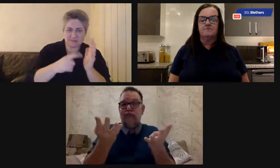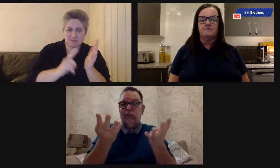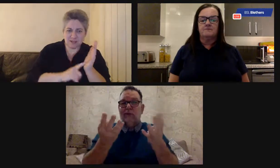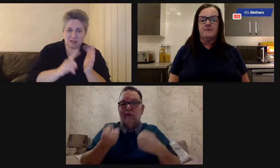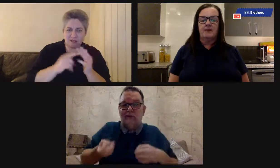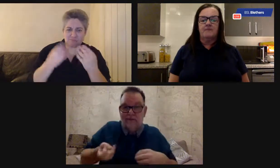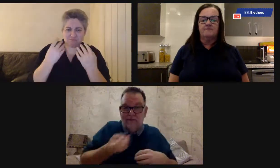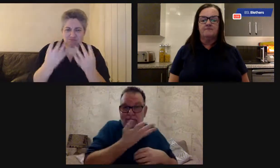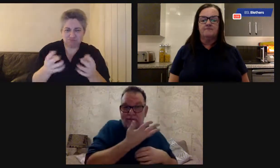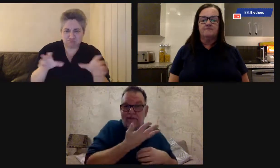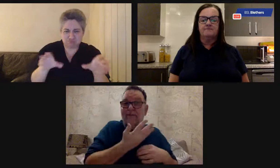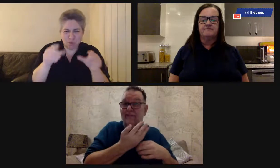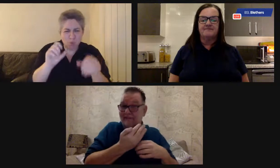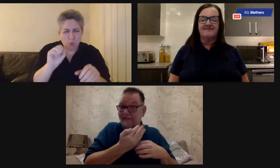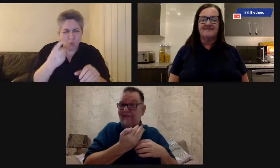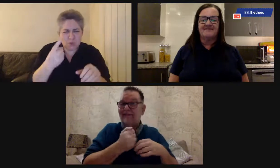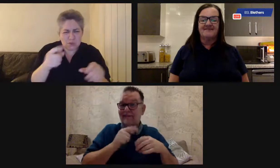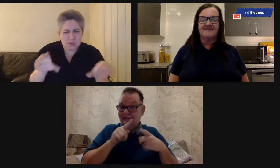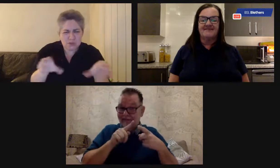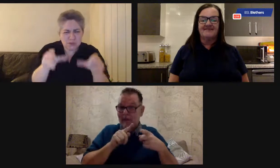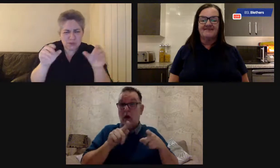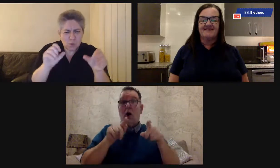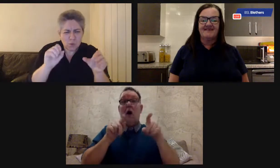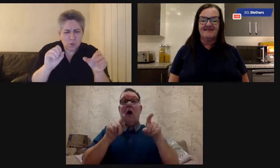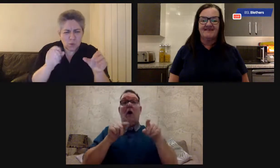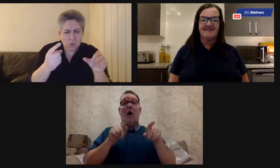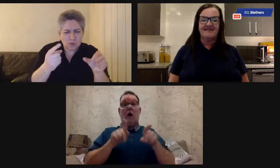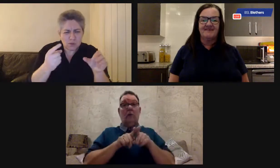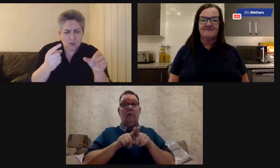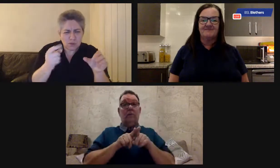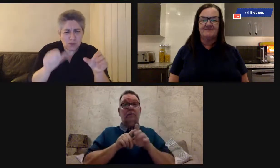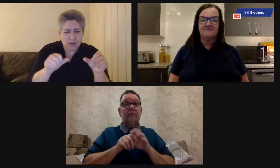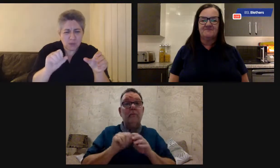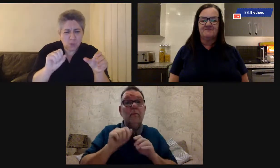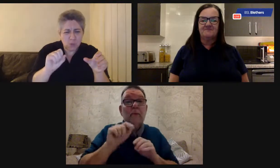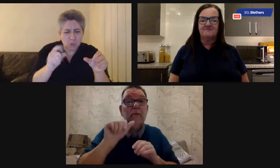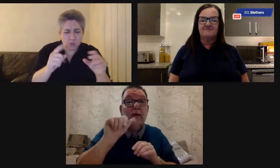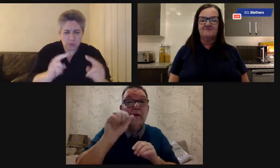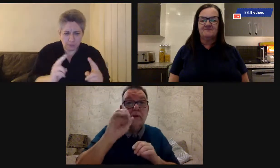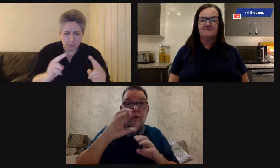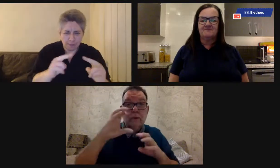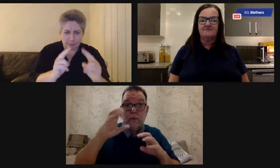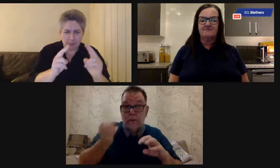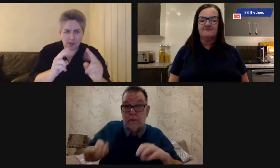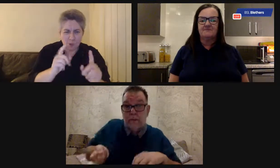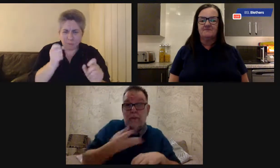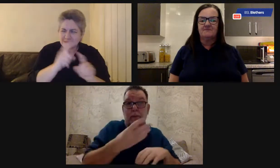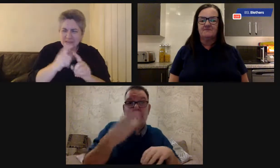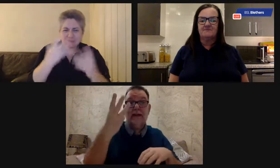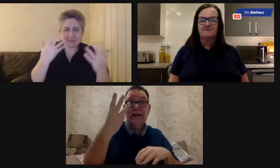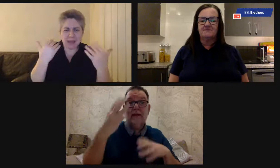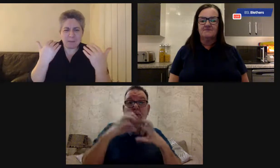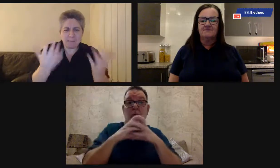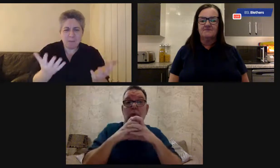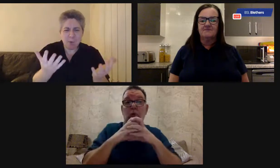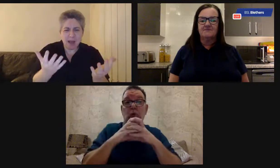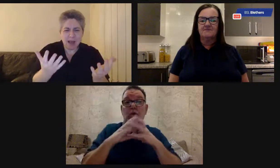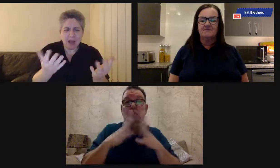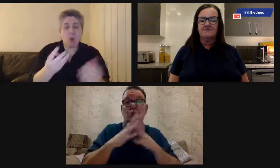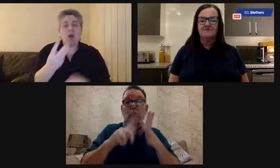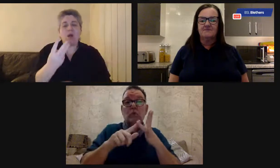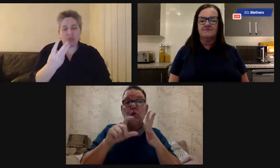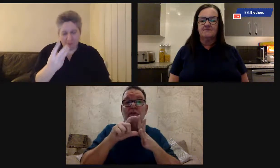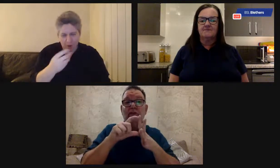there's other activities. So, for example, what this year we've got Skittles as an activity. Is it the wooden ones or